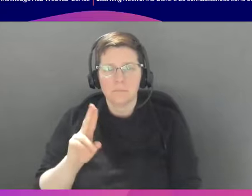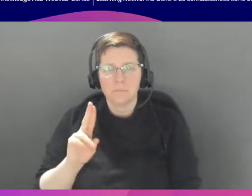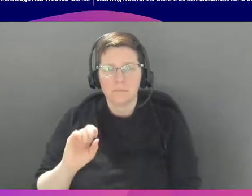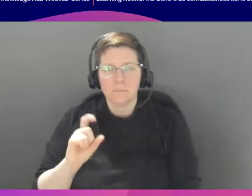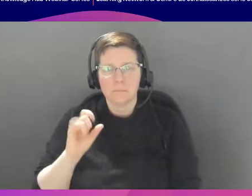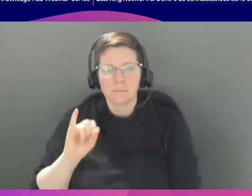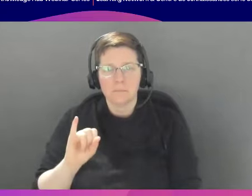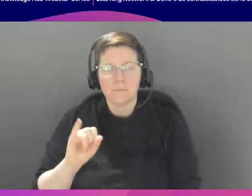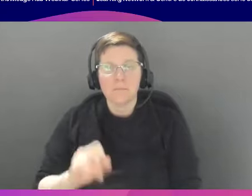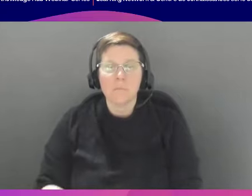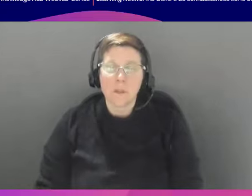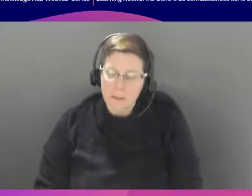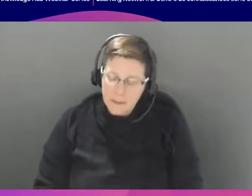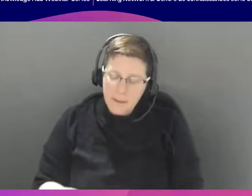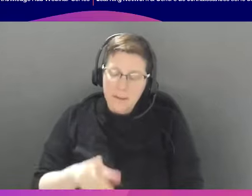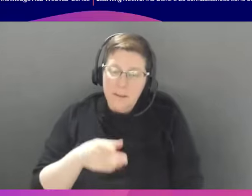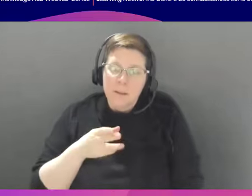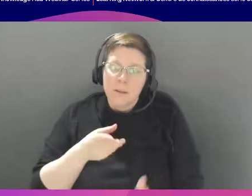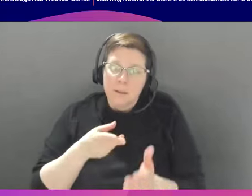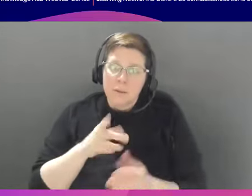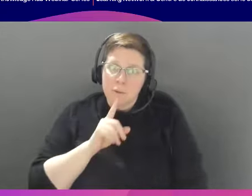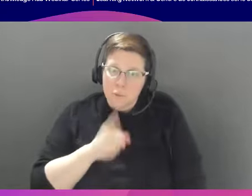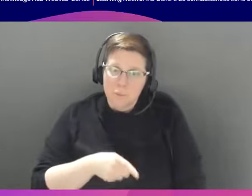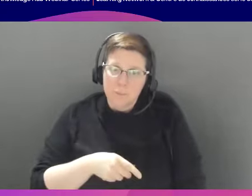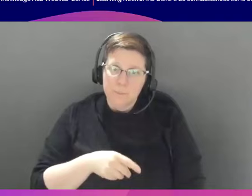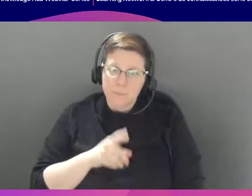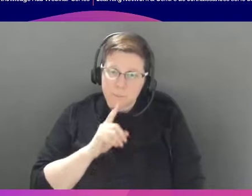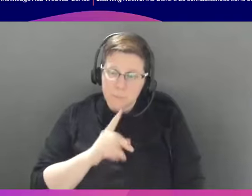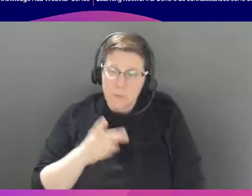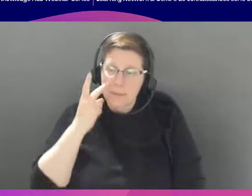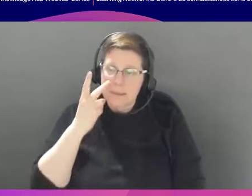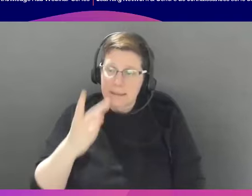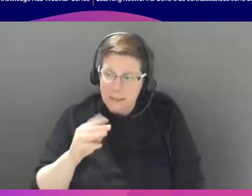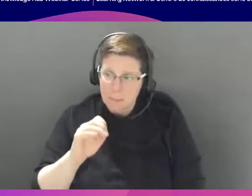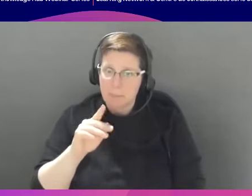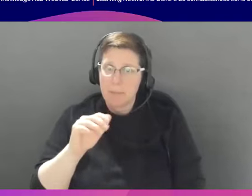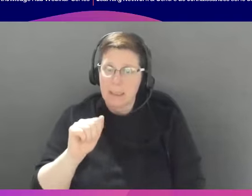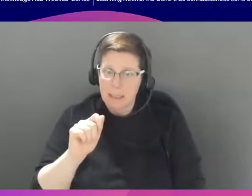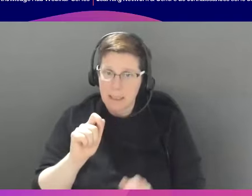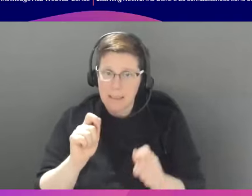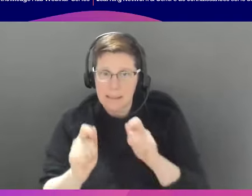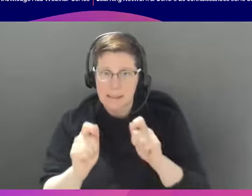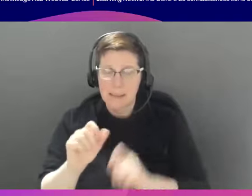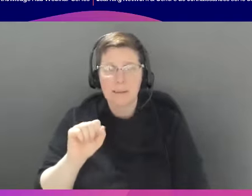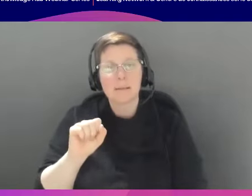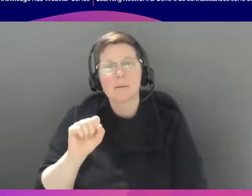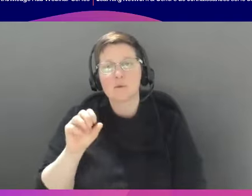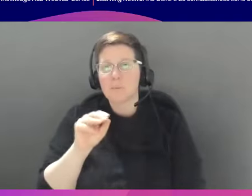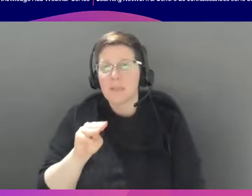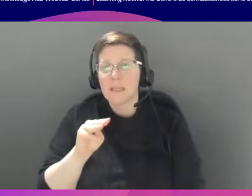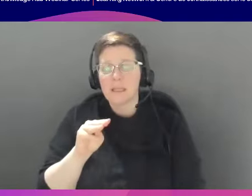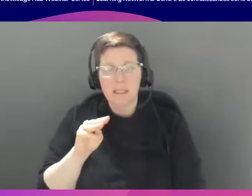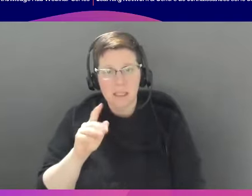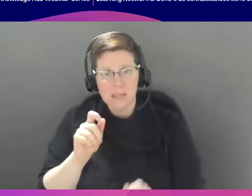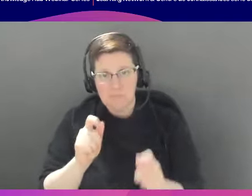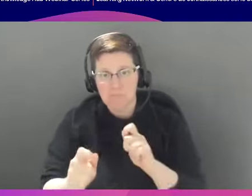It's so true that we're seeing as media progresses, as social media platforms change,